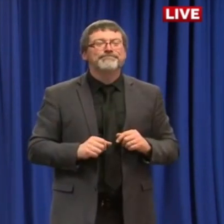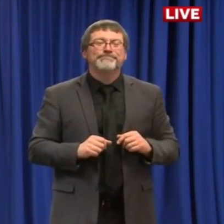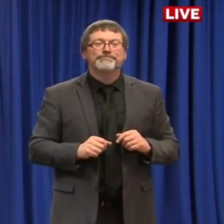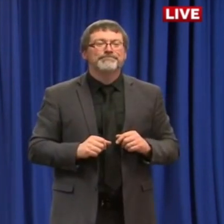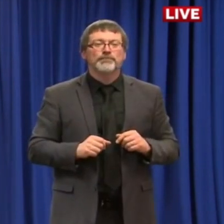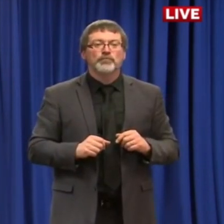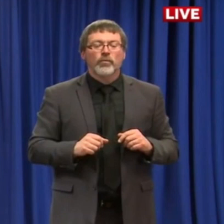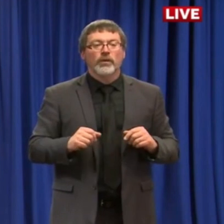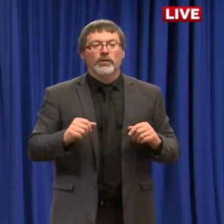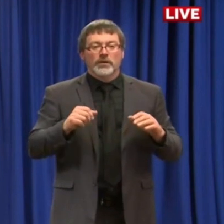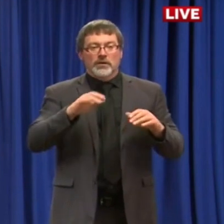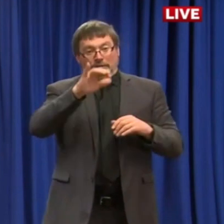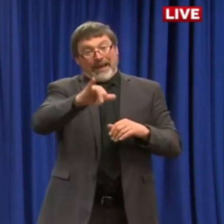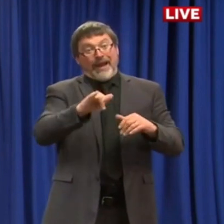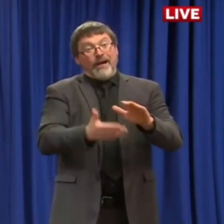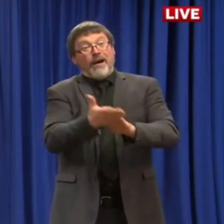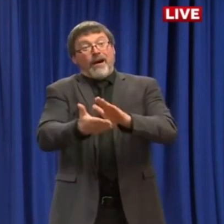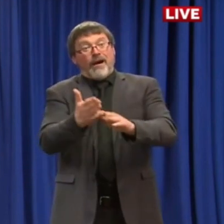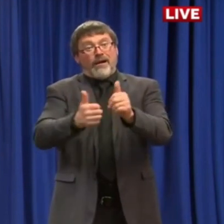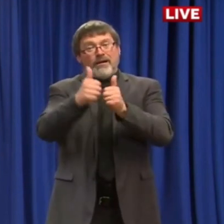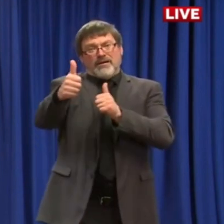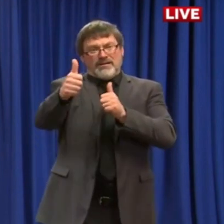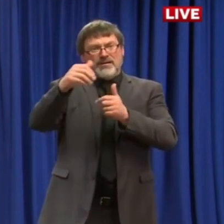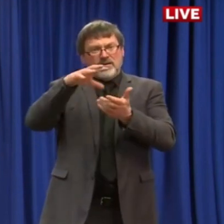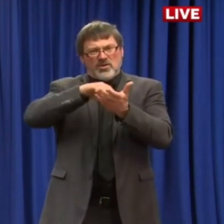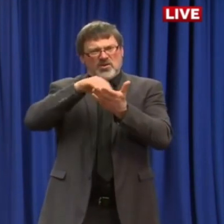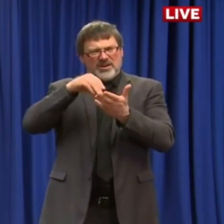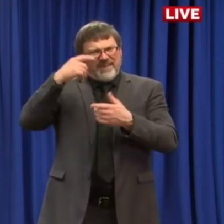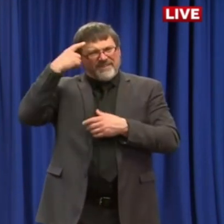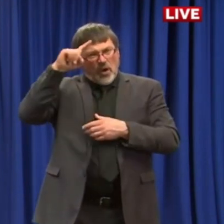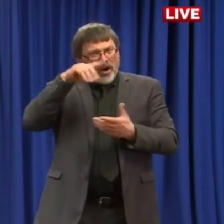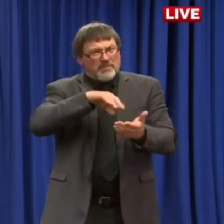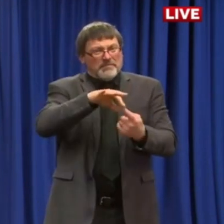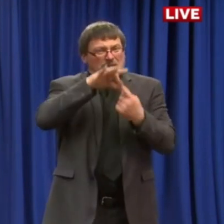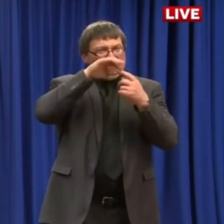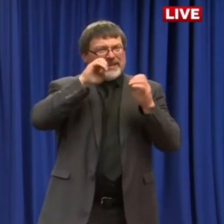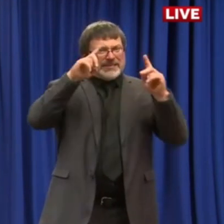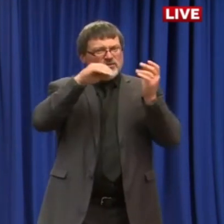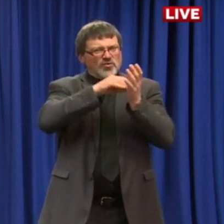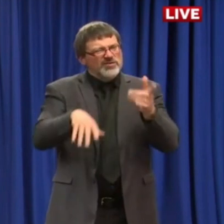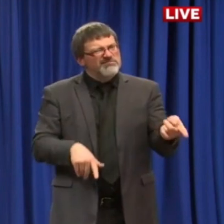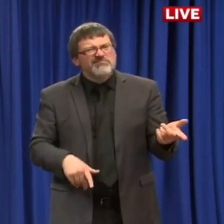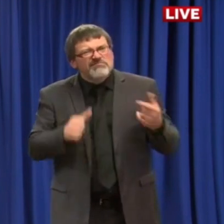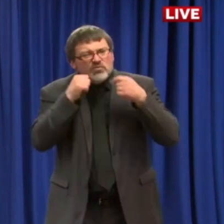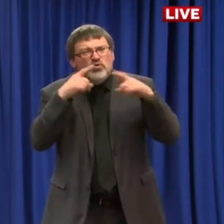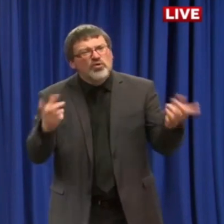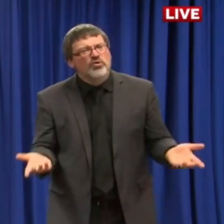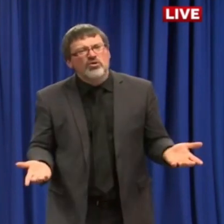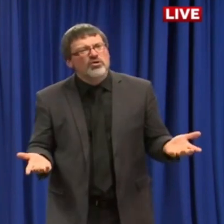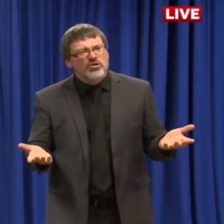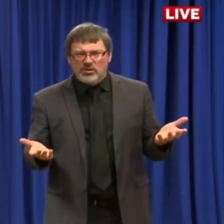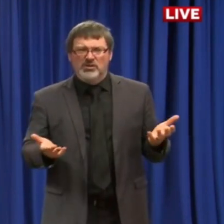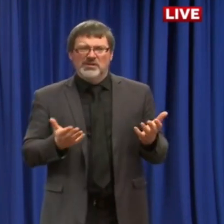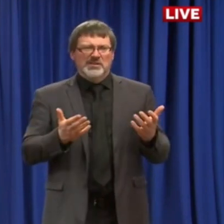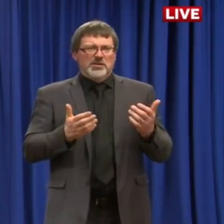out there, but there are certain districts that are having trouble doing that. And that's understandable. Remote learning is a very different setup. Sometimes it requires a parent bringing a